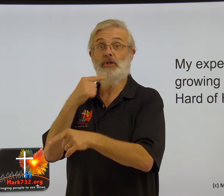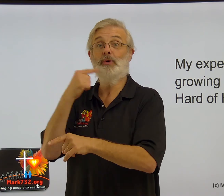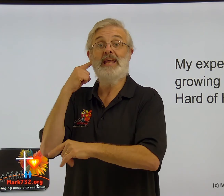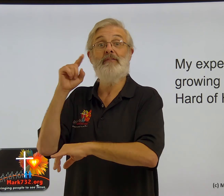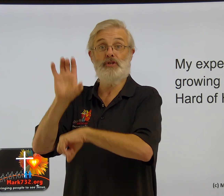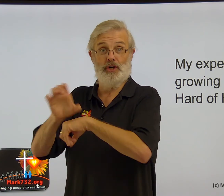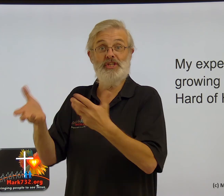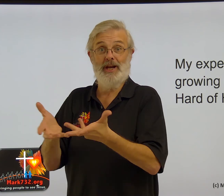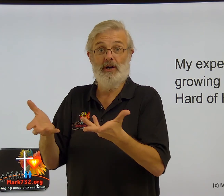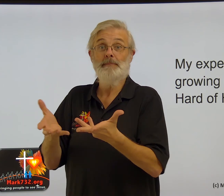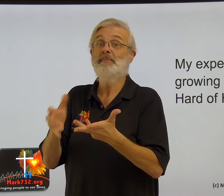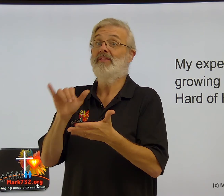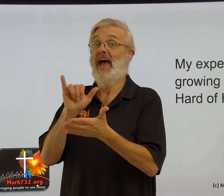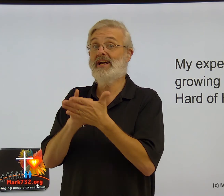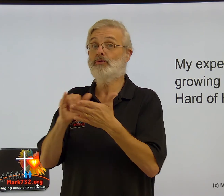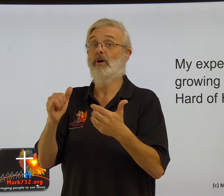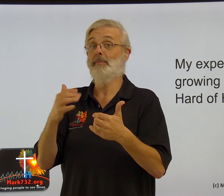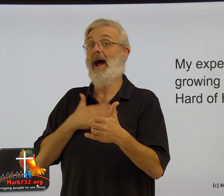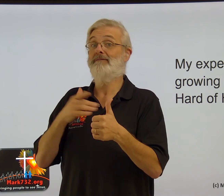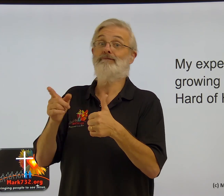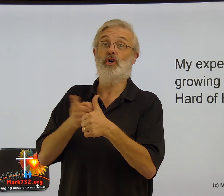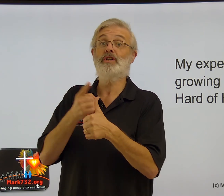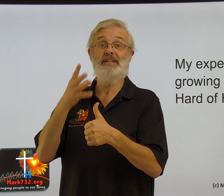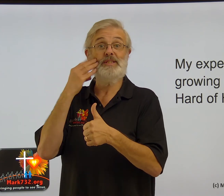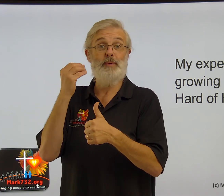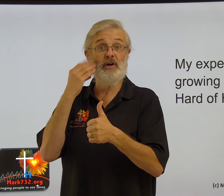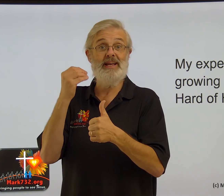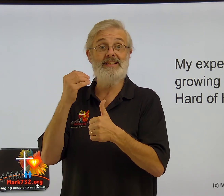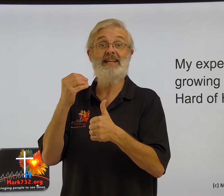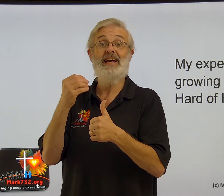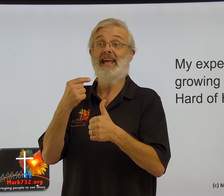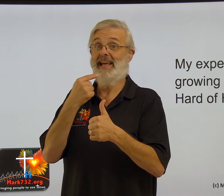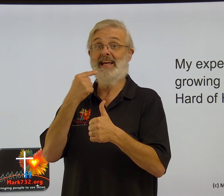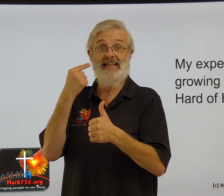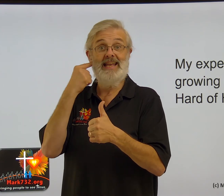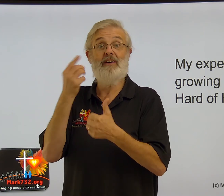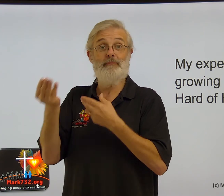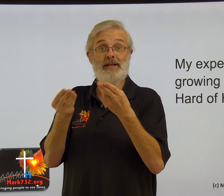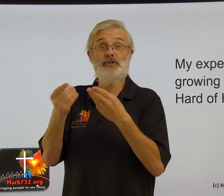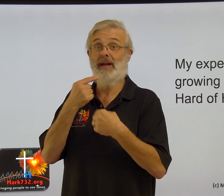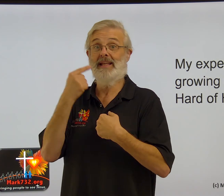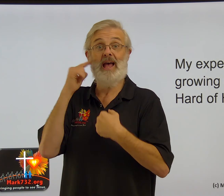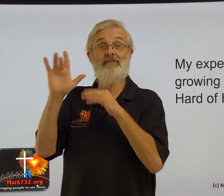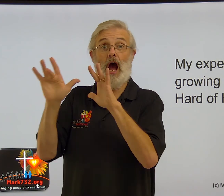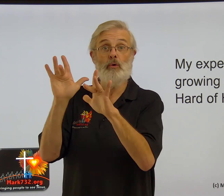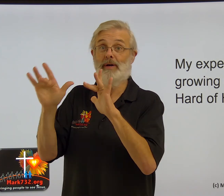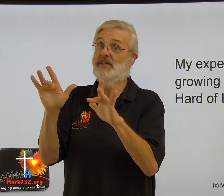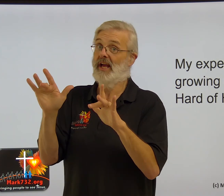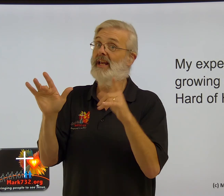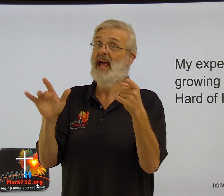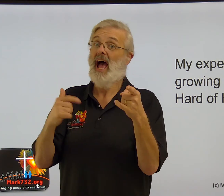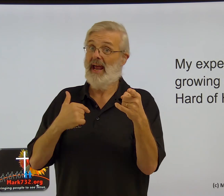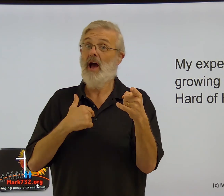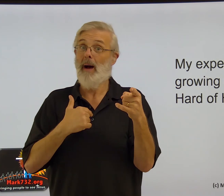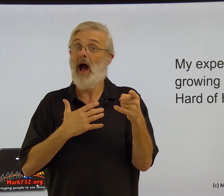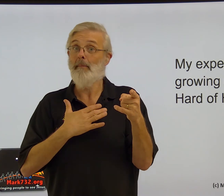deaf church here. That was my first experience in deaf ministry and deaf outreach. And I'm